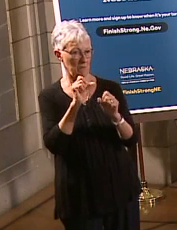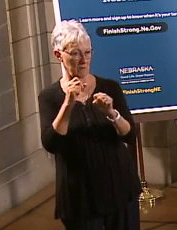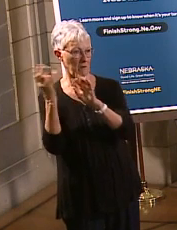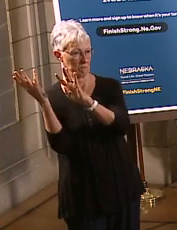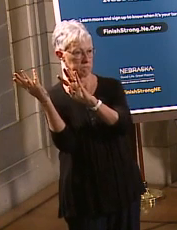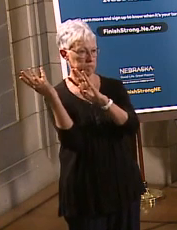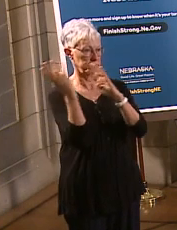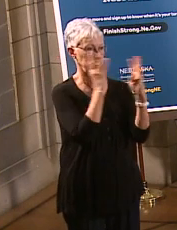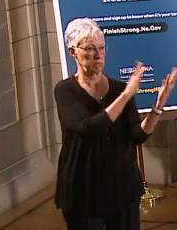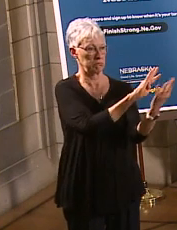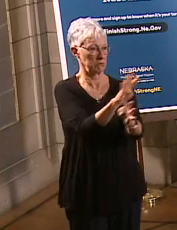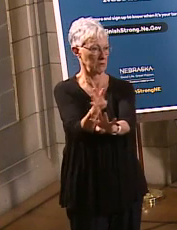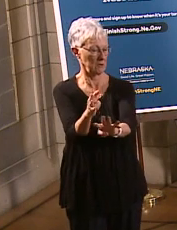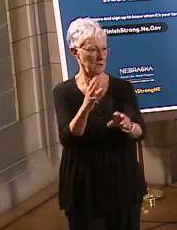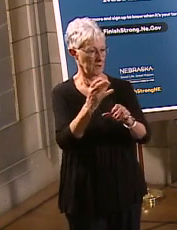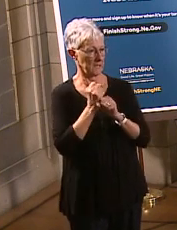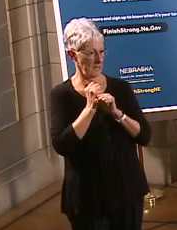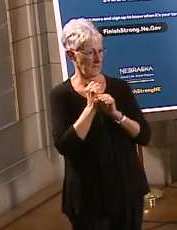of time.